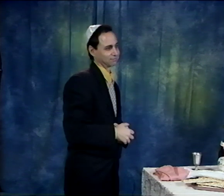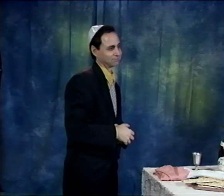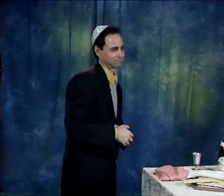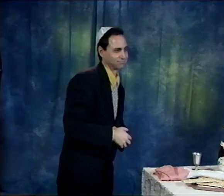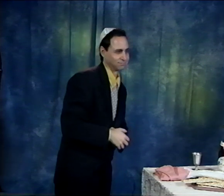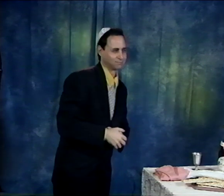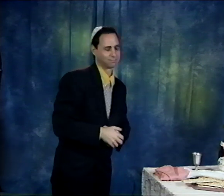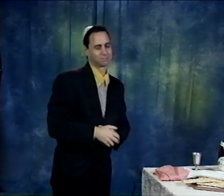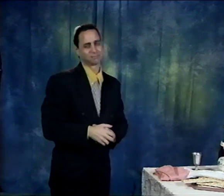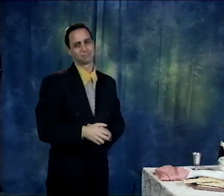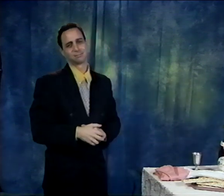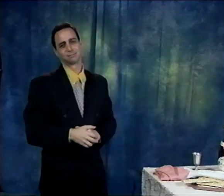comfort.